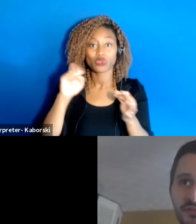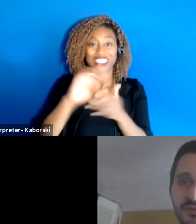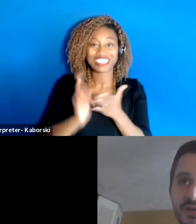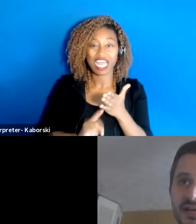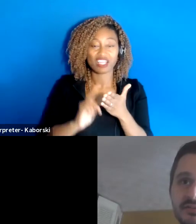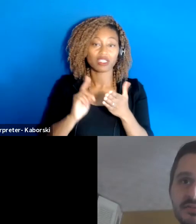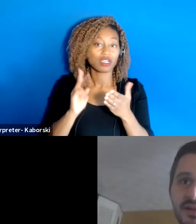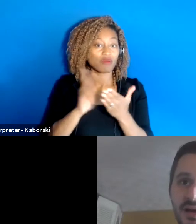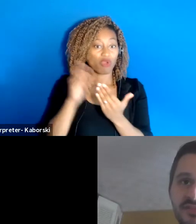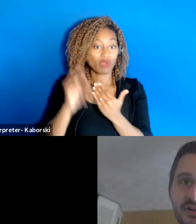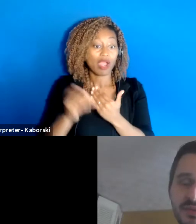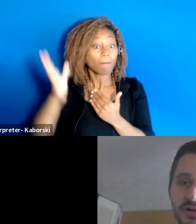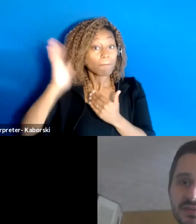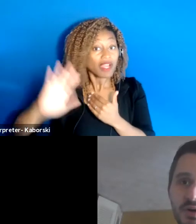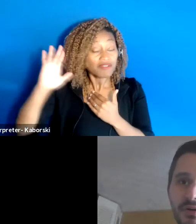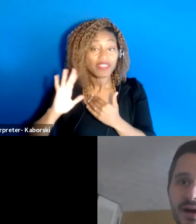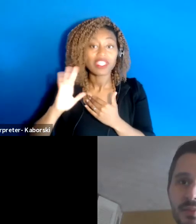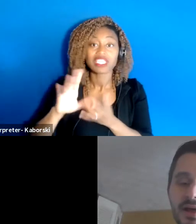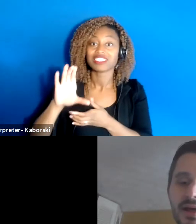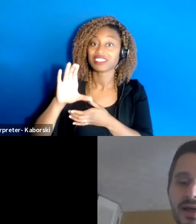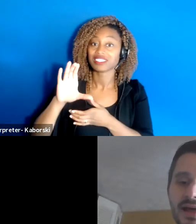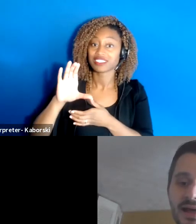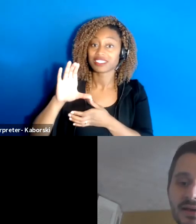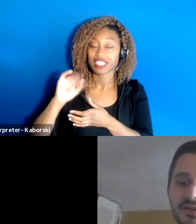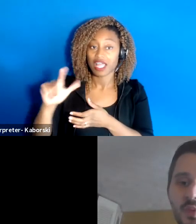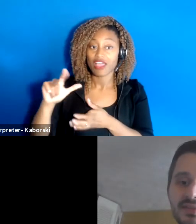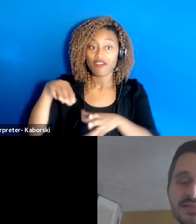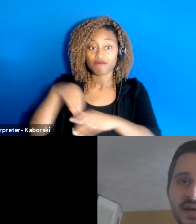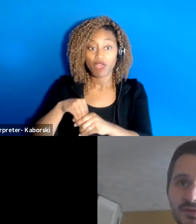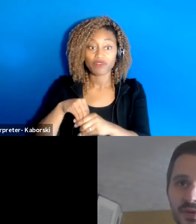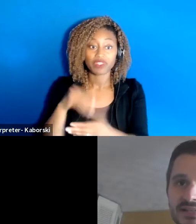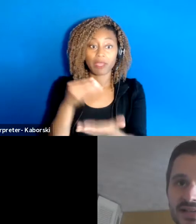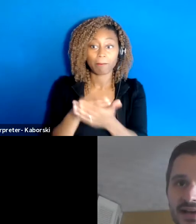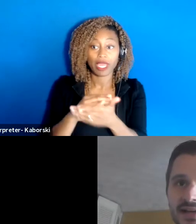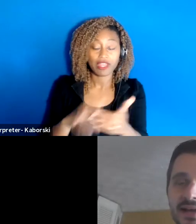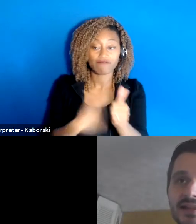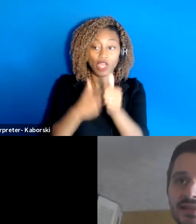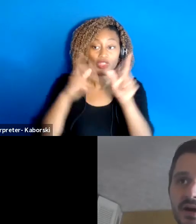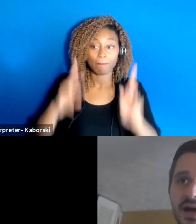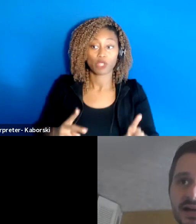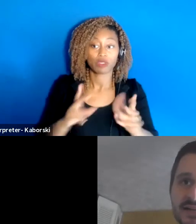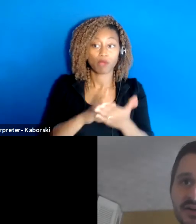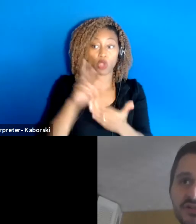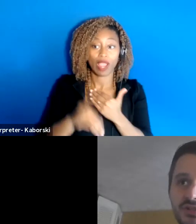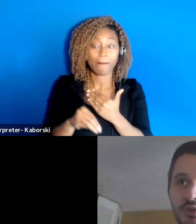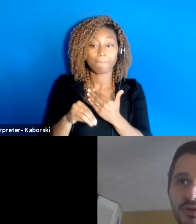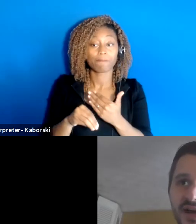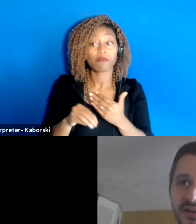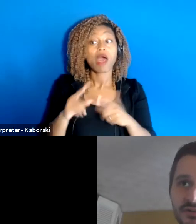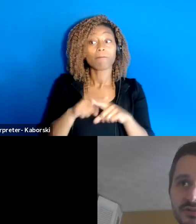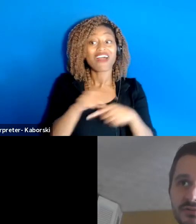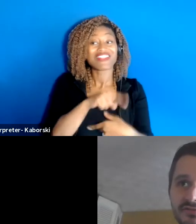all involved in the Money Follows the Person program, and the way the state was redesigning it, they were cutting it down to